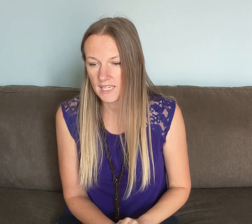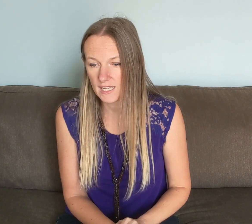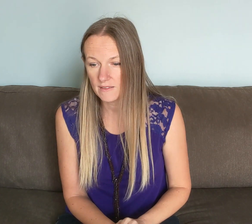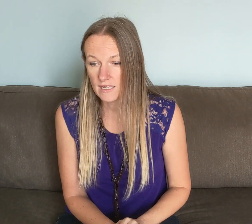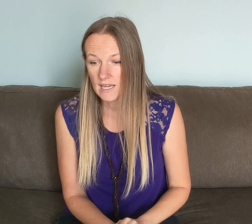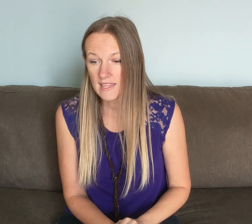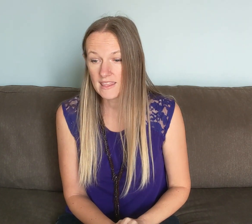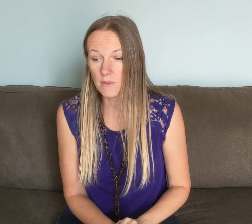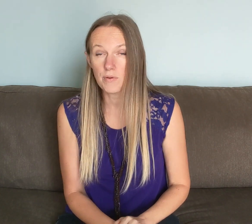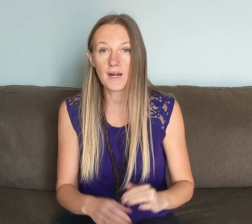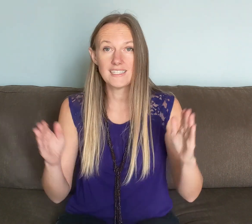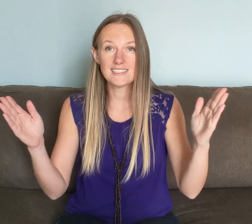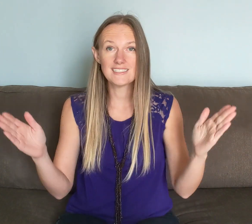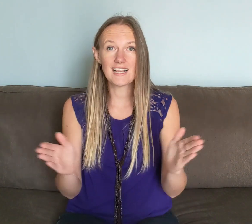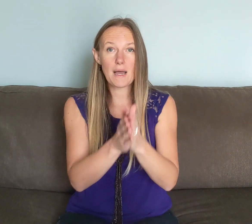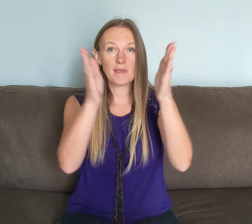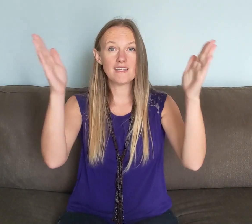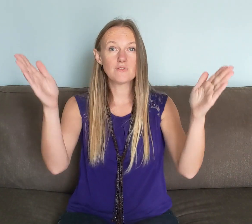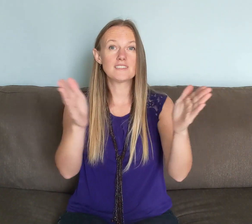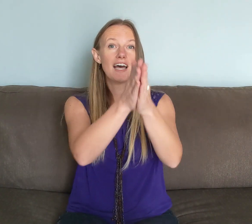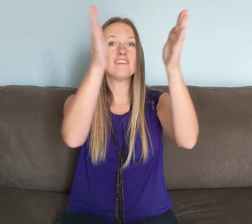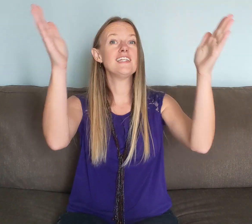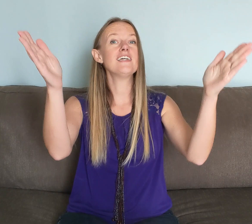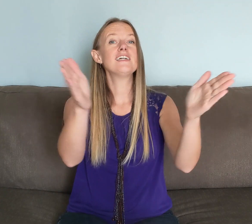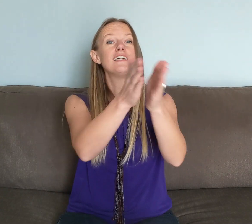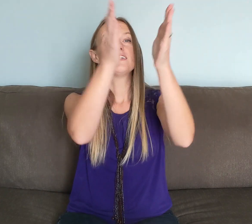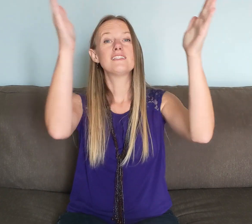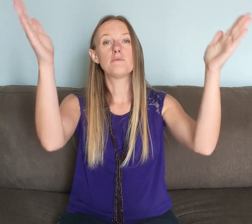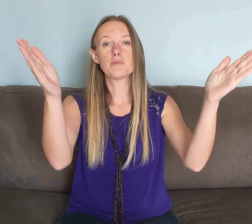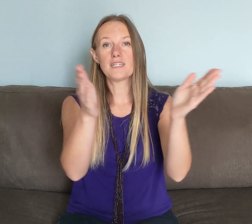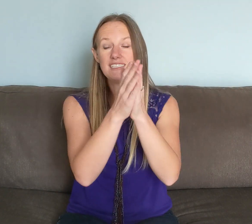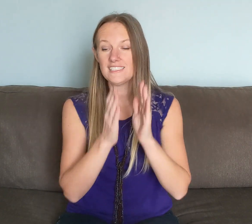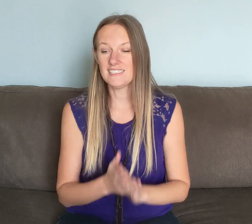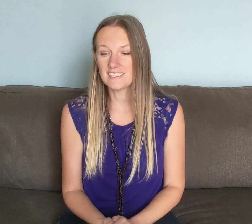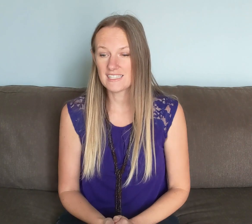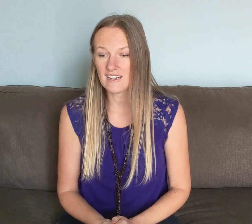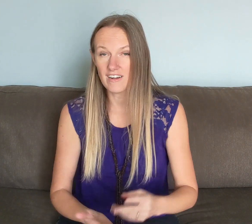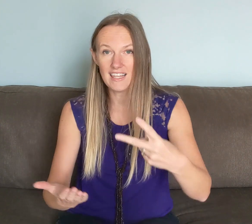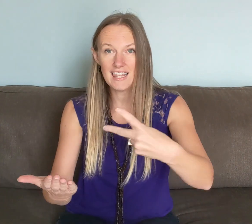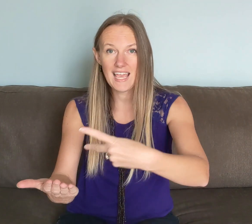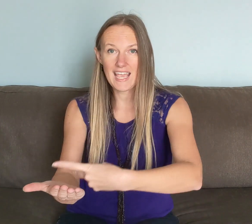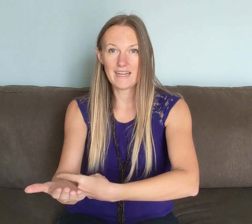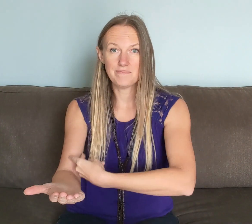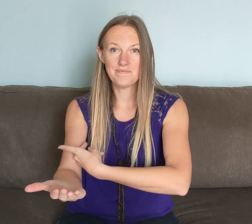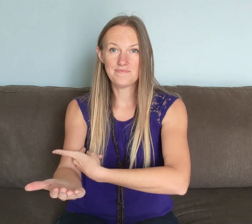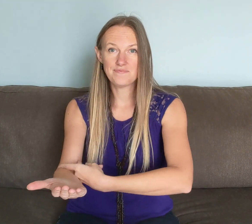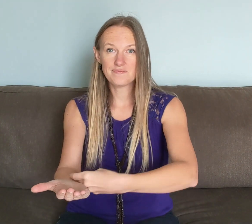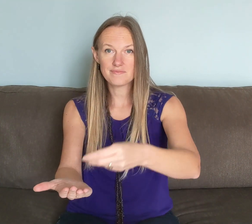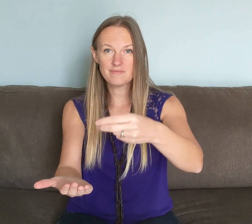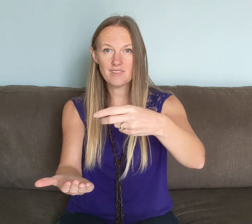speak, and then the praises, clapping towards heaven, the praises, and then of our lamb. Okay,